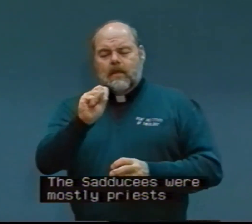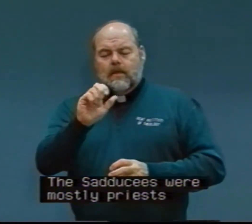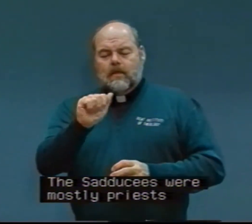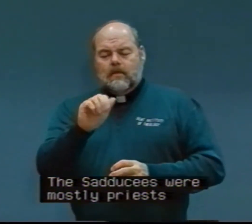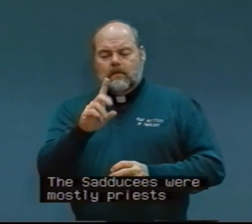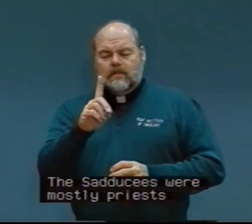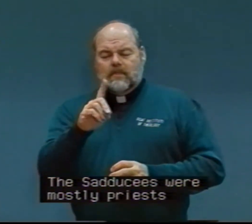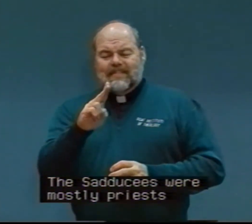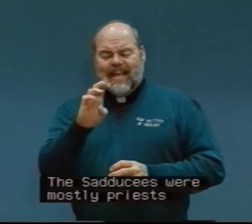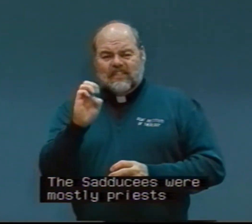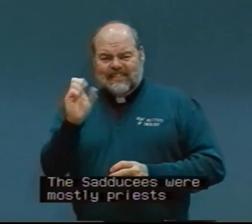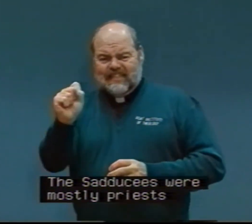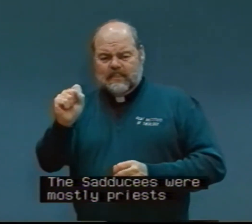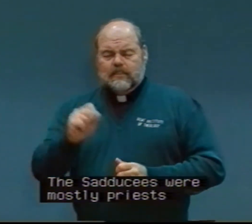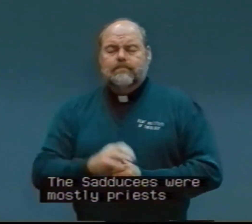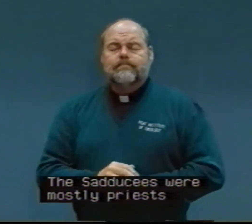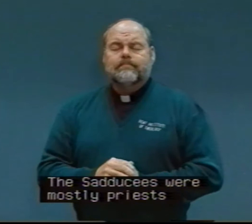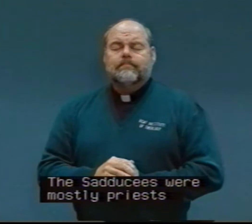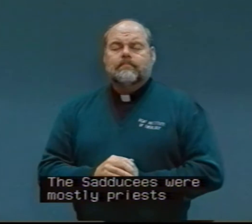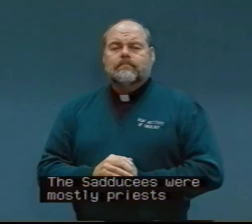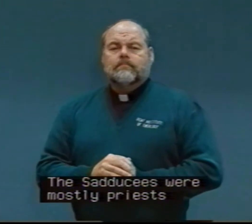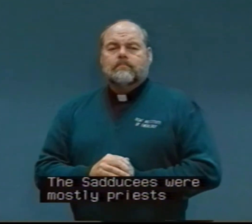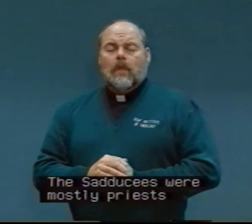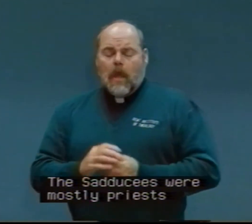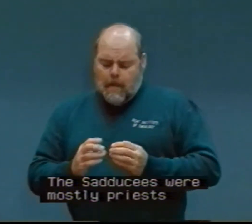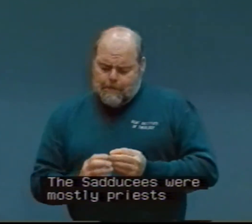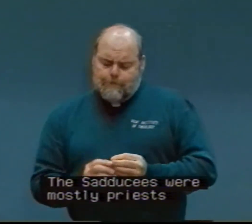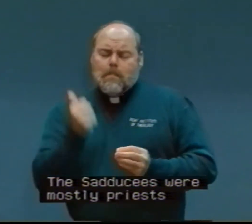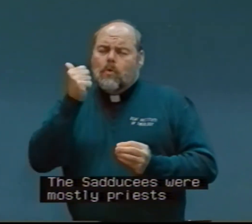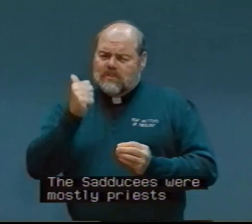The Sadducees were mostly priests,